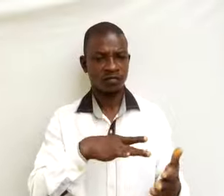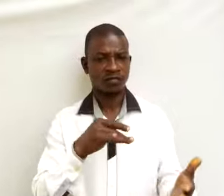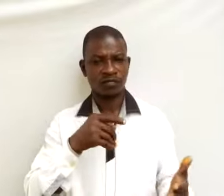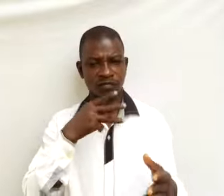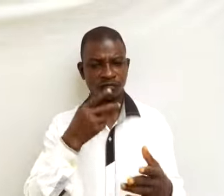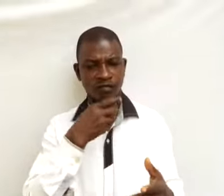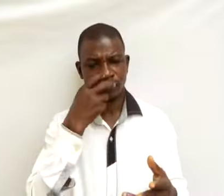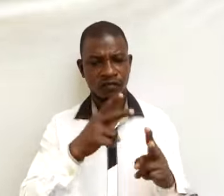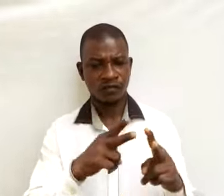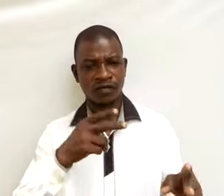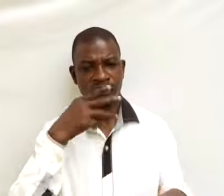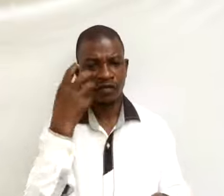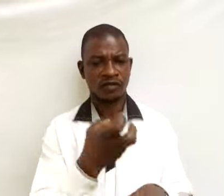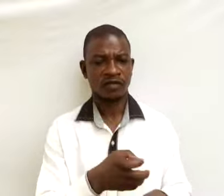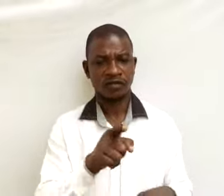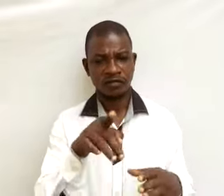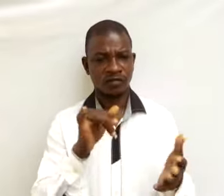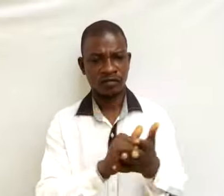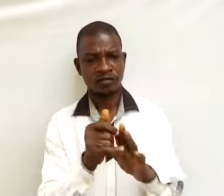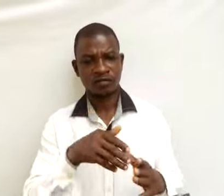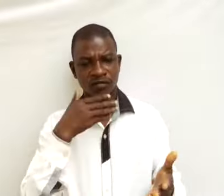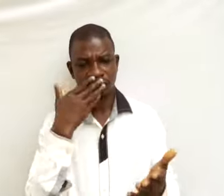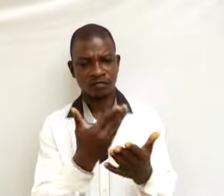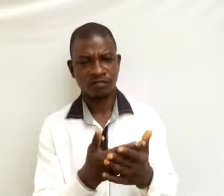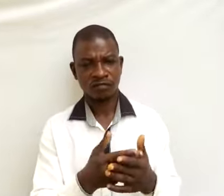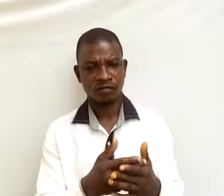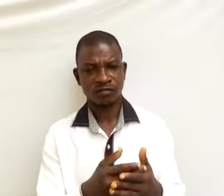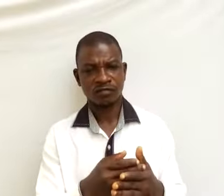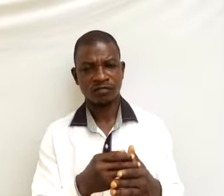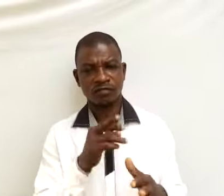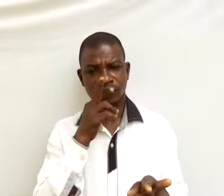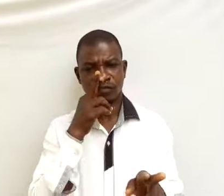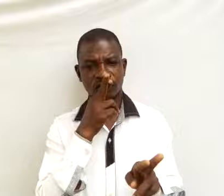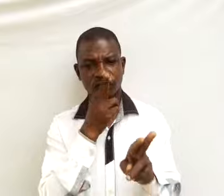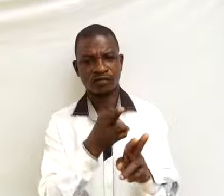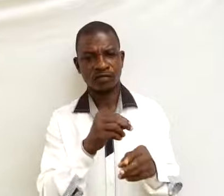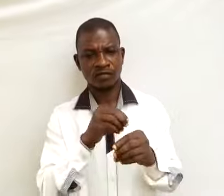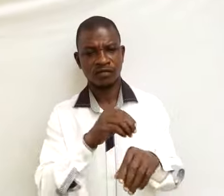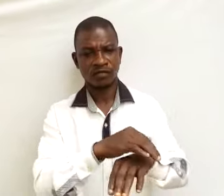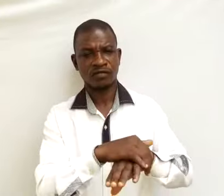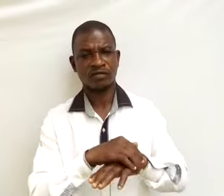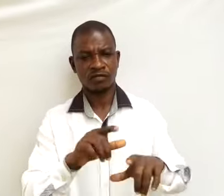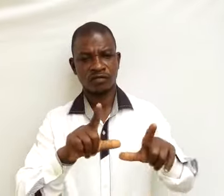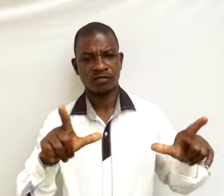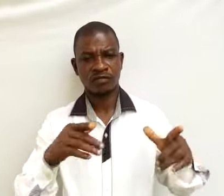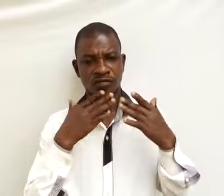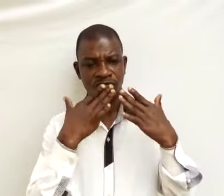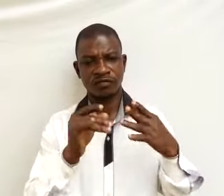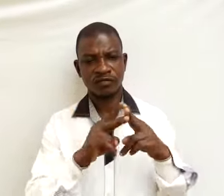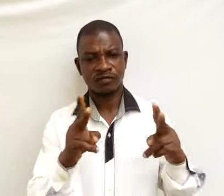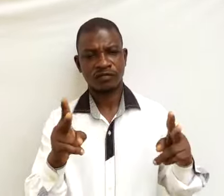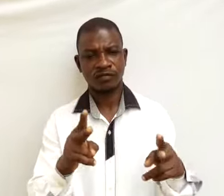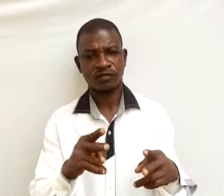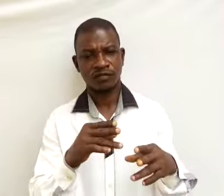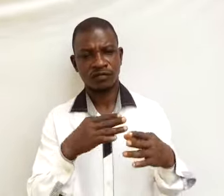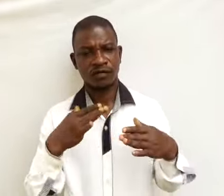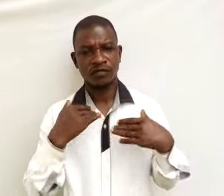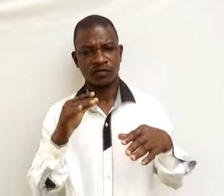hard so that you can have good result in your English language. Thank you very much. Have a wonderful time.